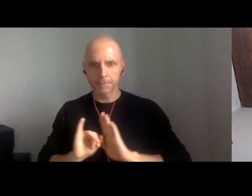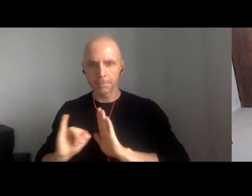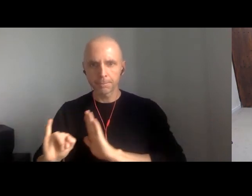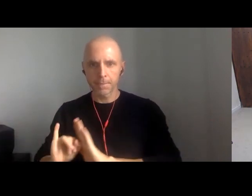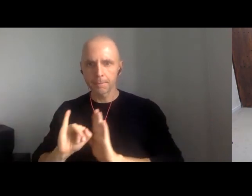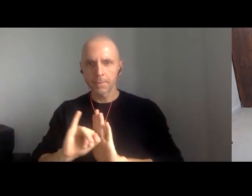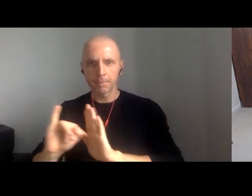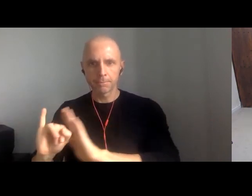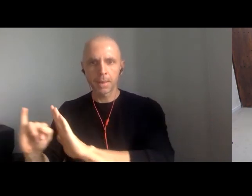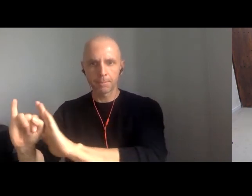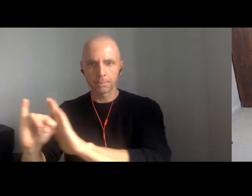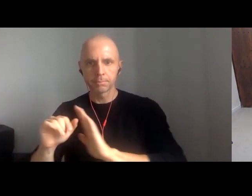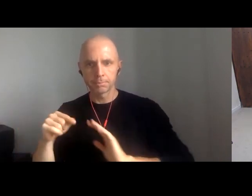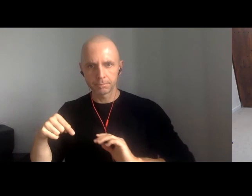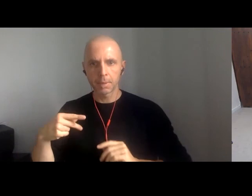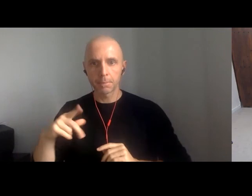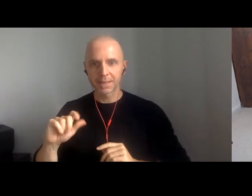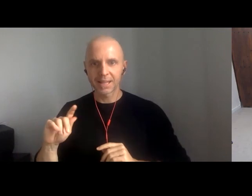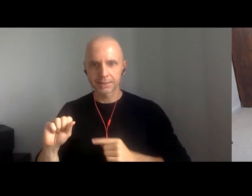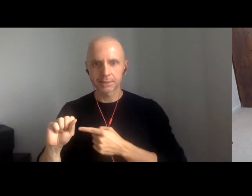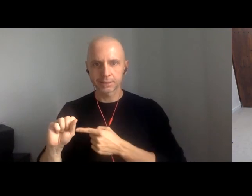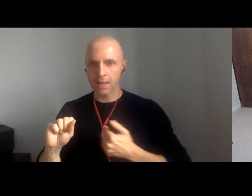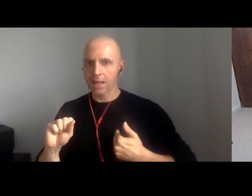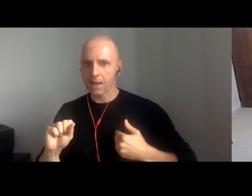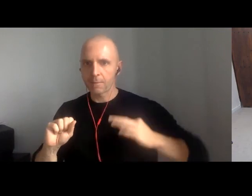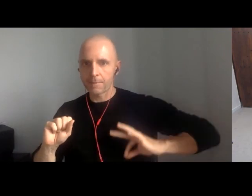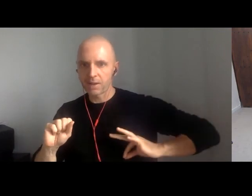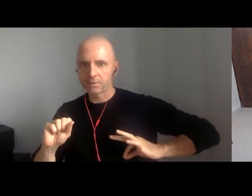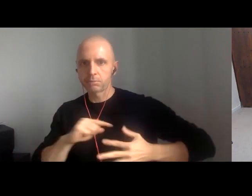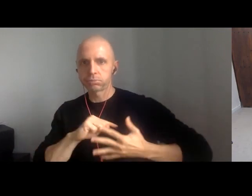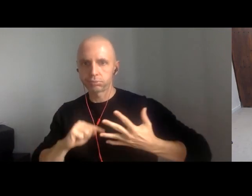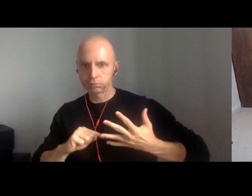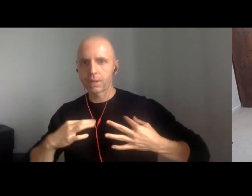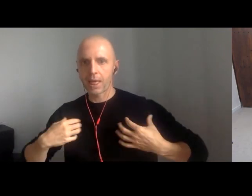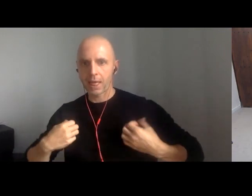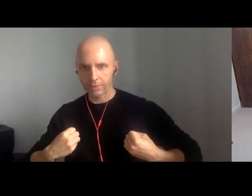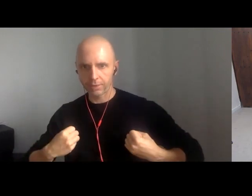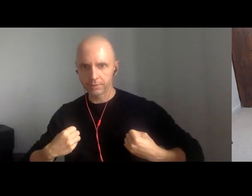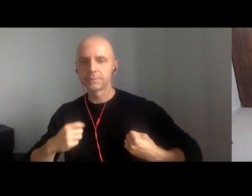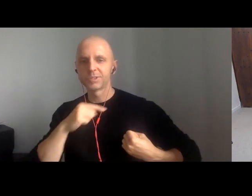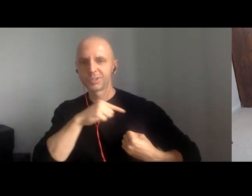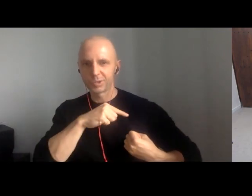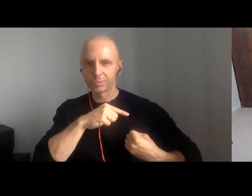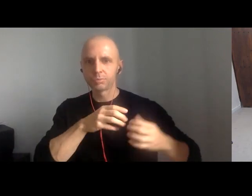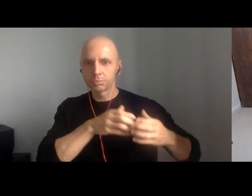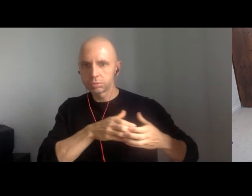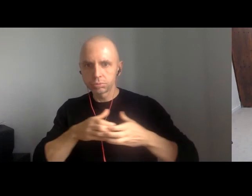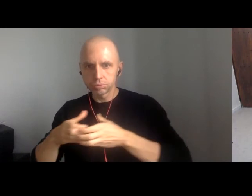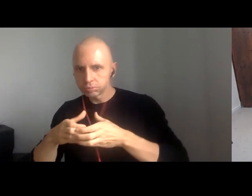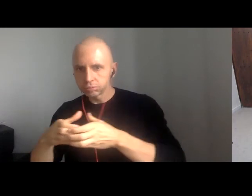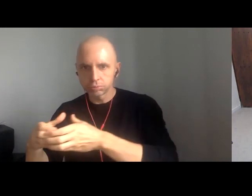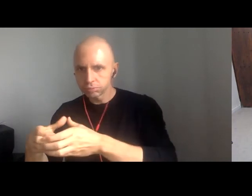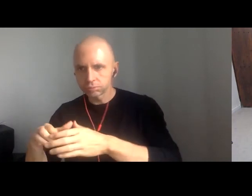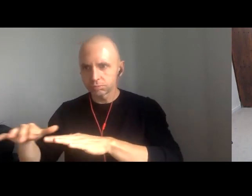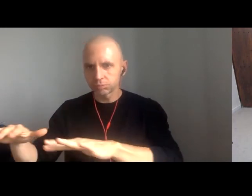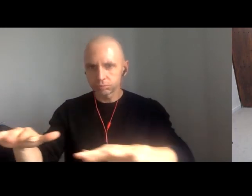and their health properties that could be identified within our modern plants that also would